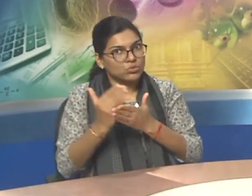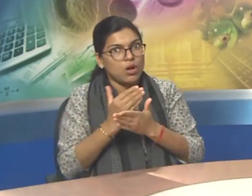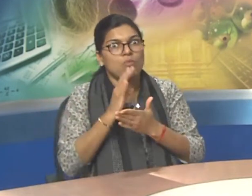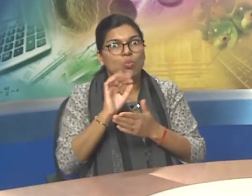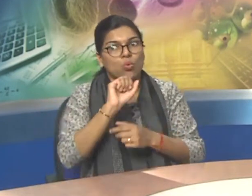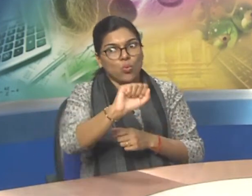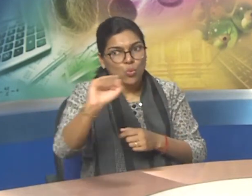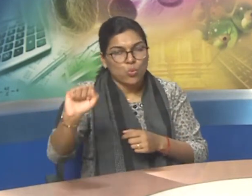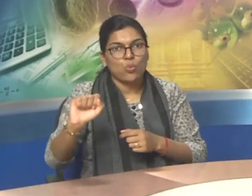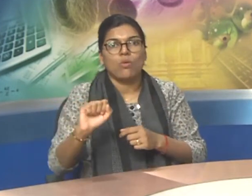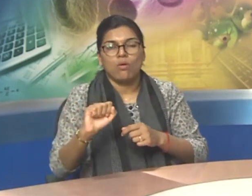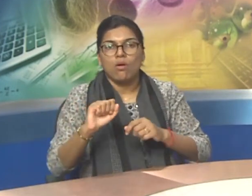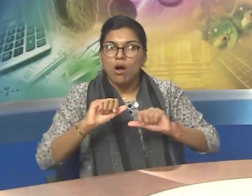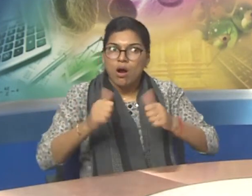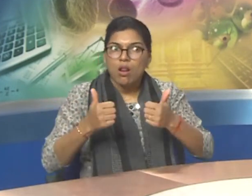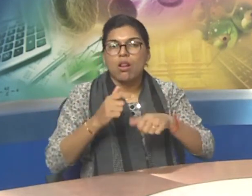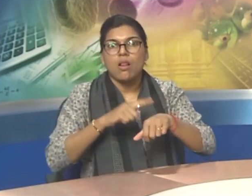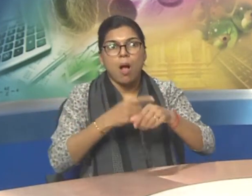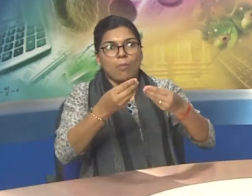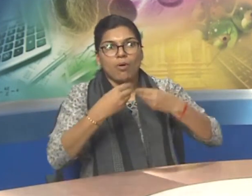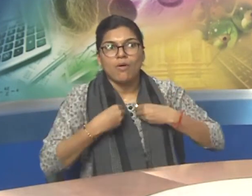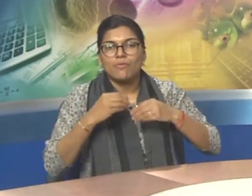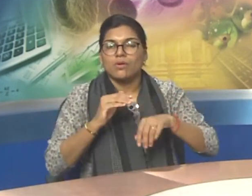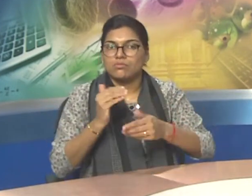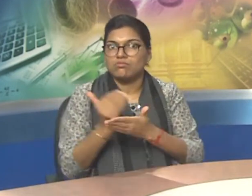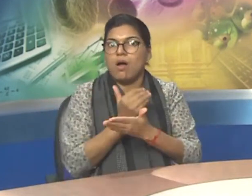fourth law states that save the time of the reader.